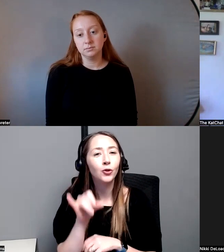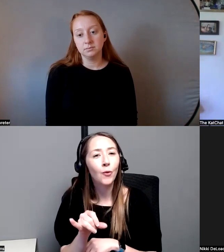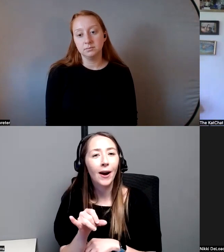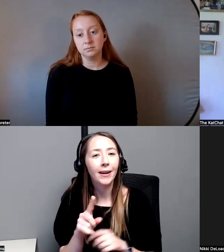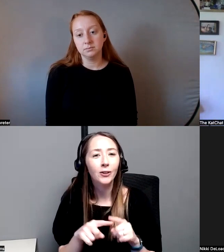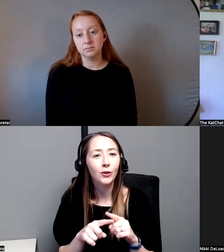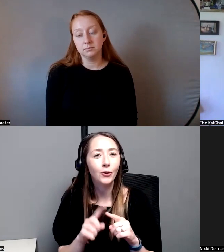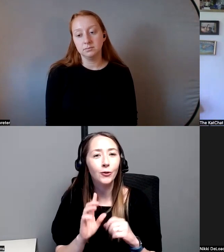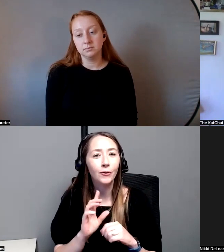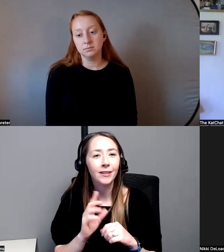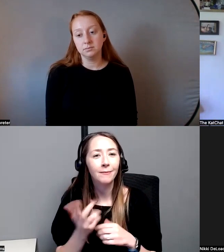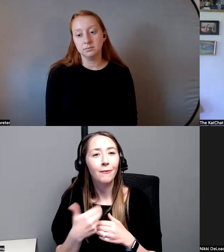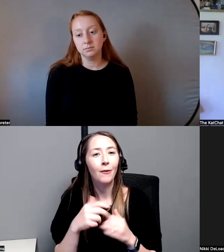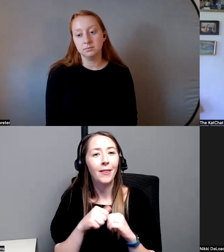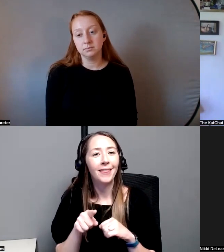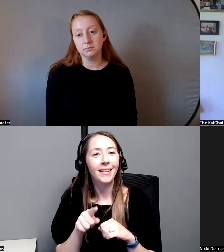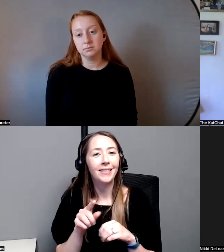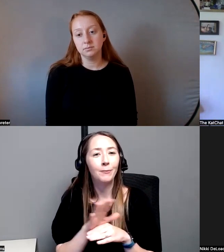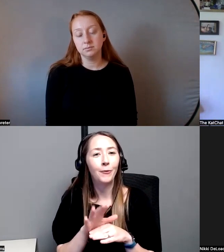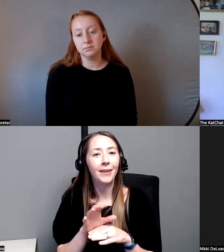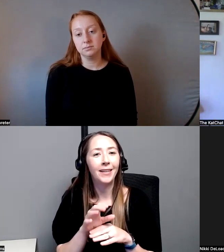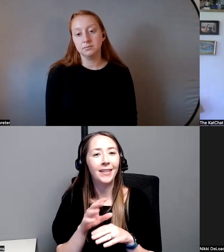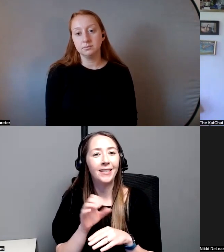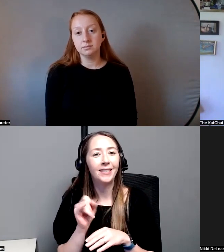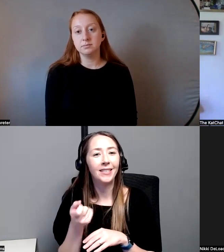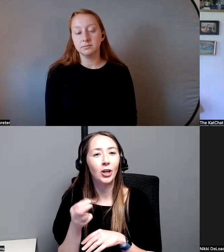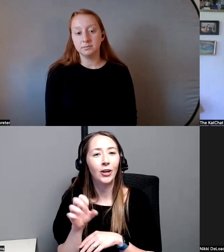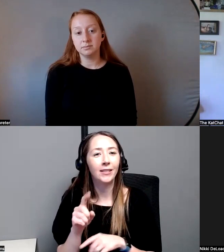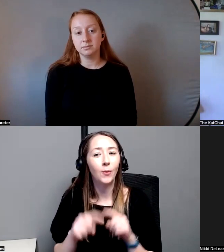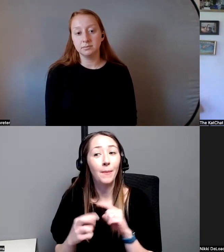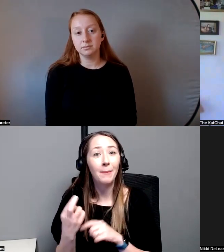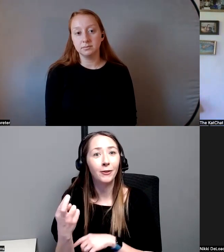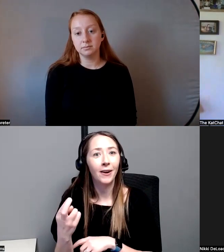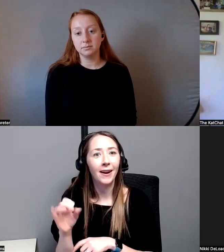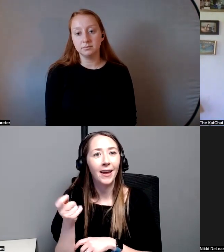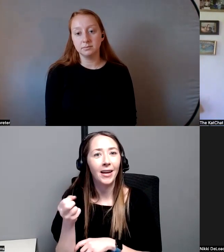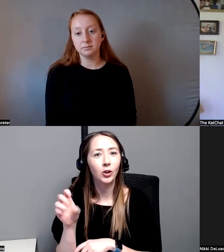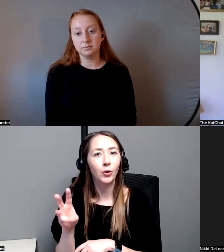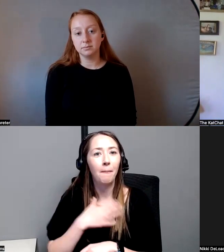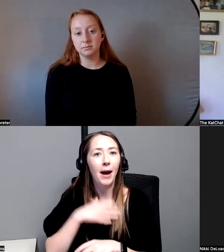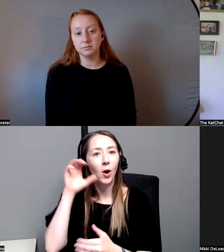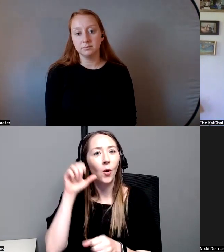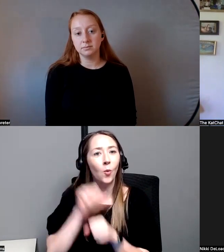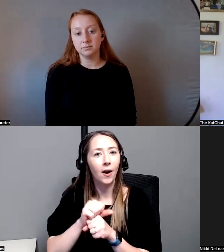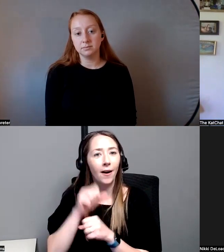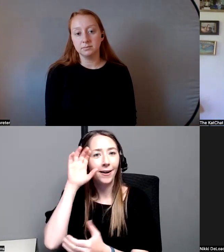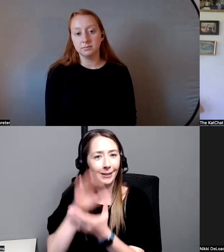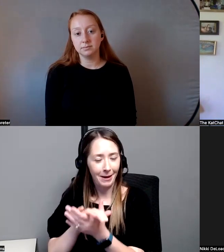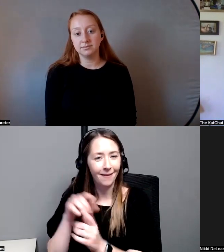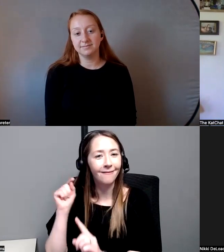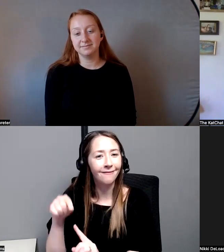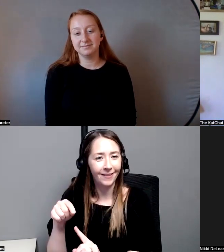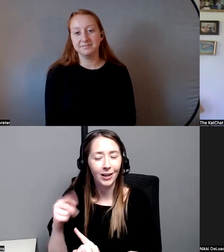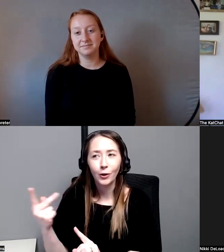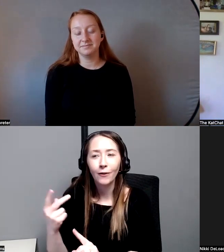this series. I get to do it with one of my best friends, Andrew, my work husband. We just